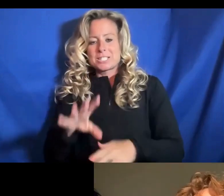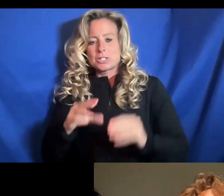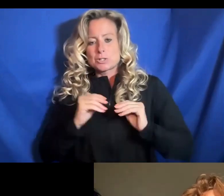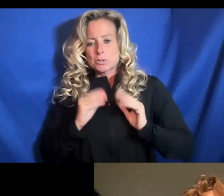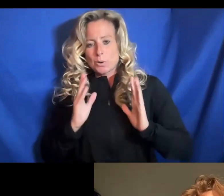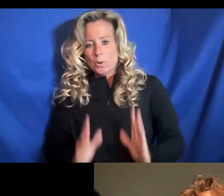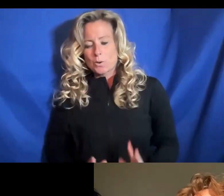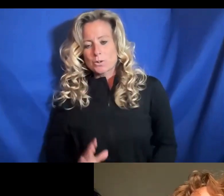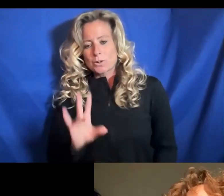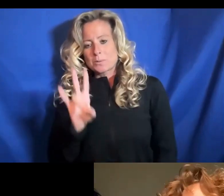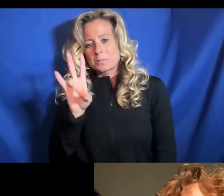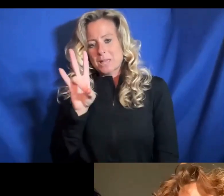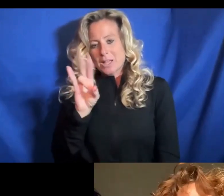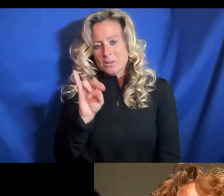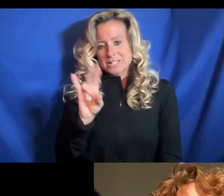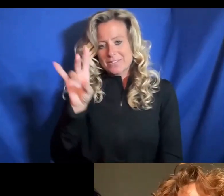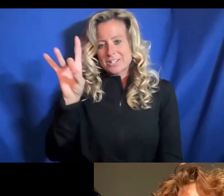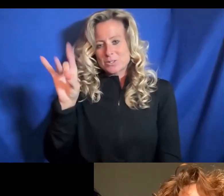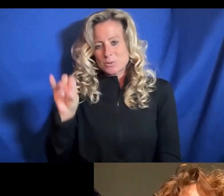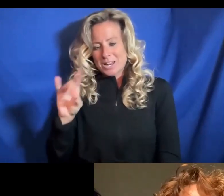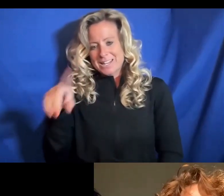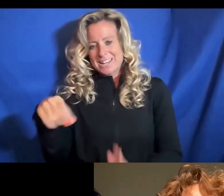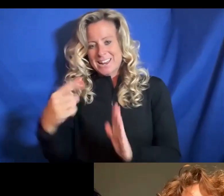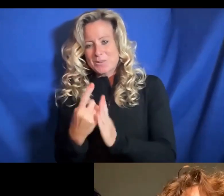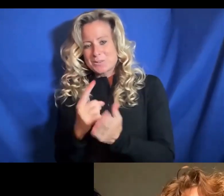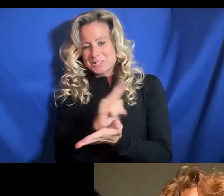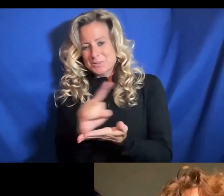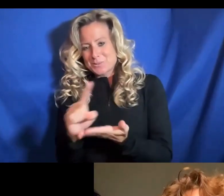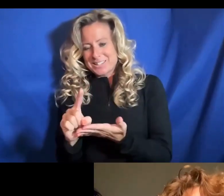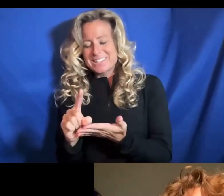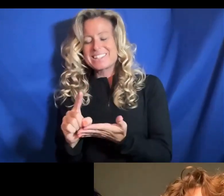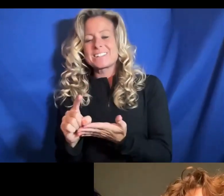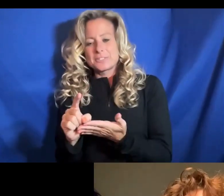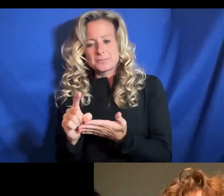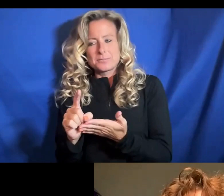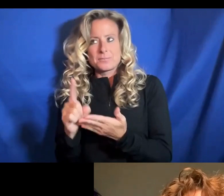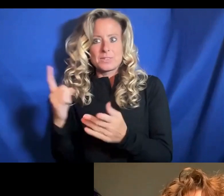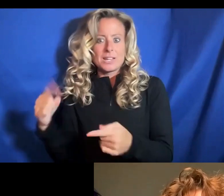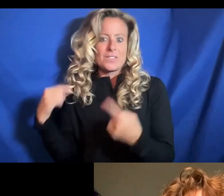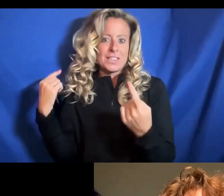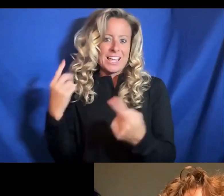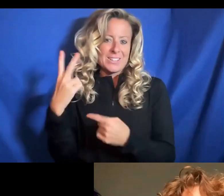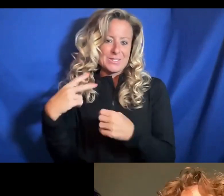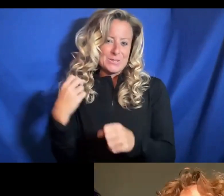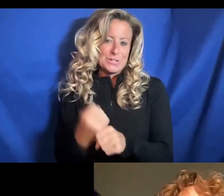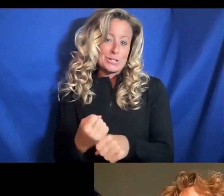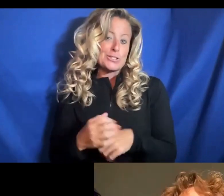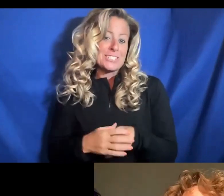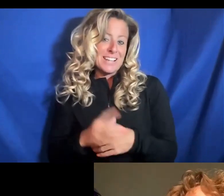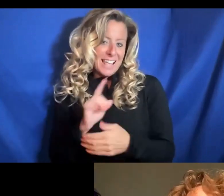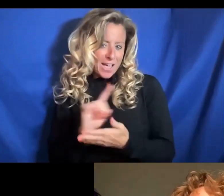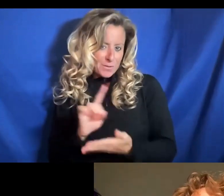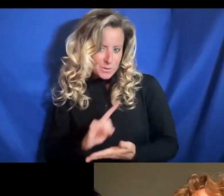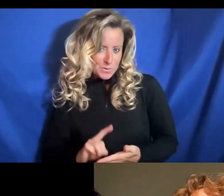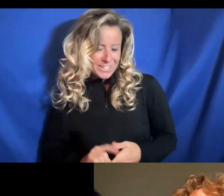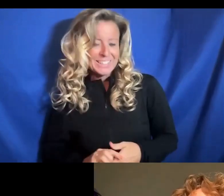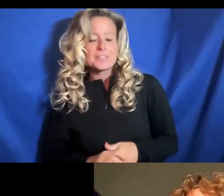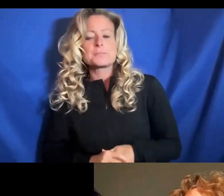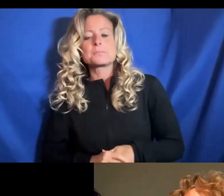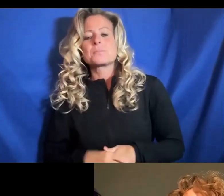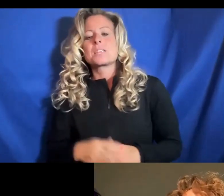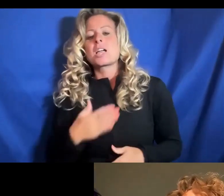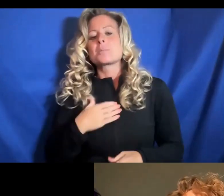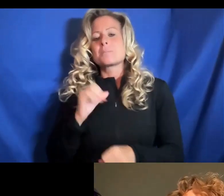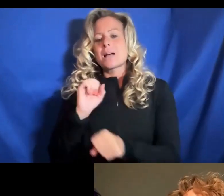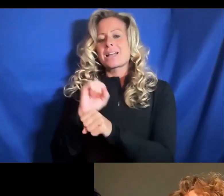put in about 70 to 80 hours every week the last 2 years. But my Okay. employees,